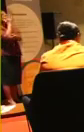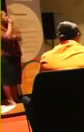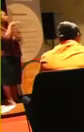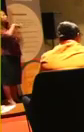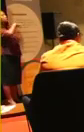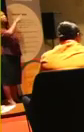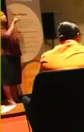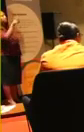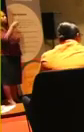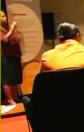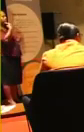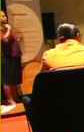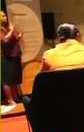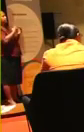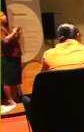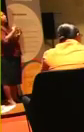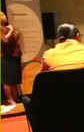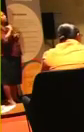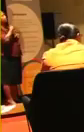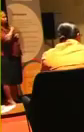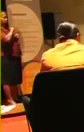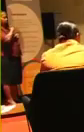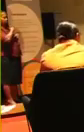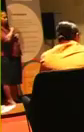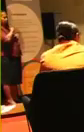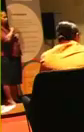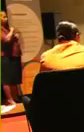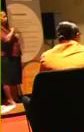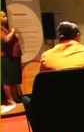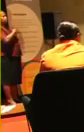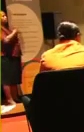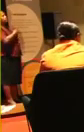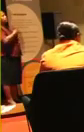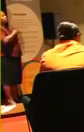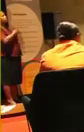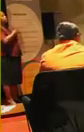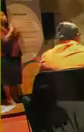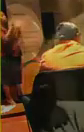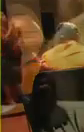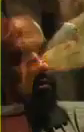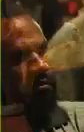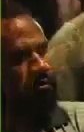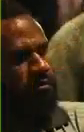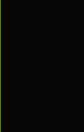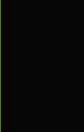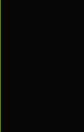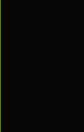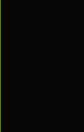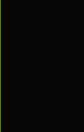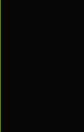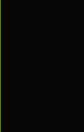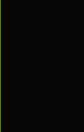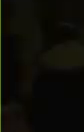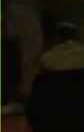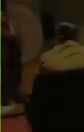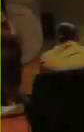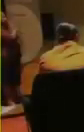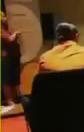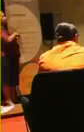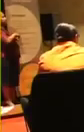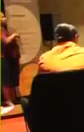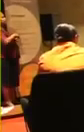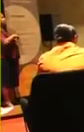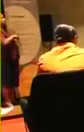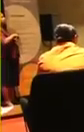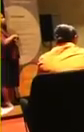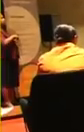of you. We'd be around. We now can take a break for lunch. Kindly wait